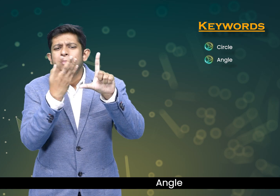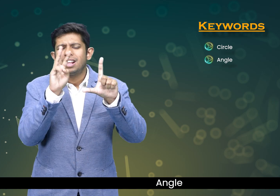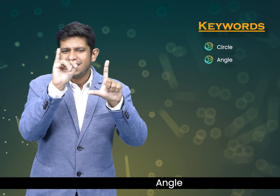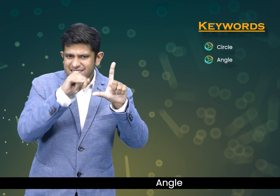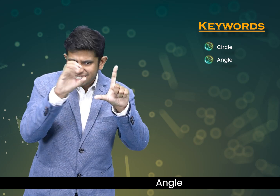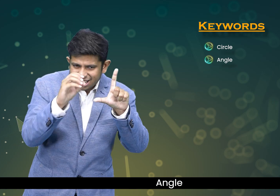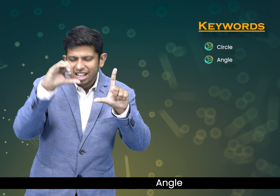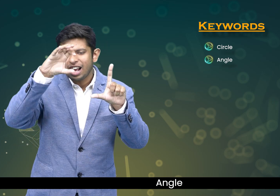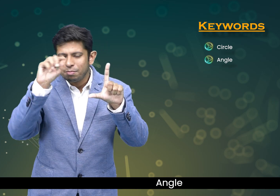angle,